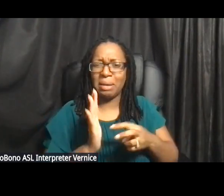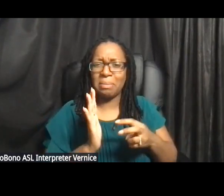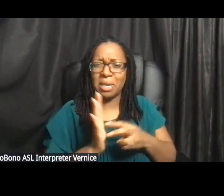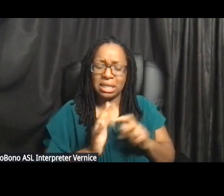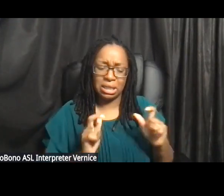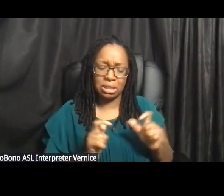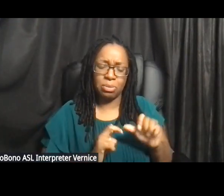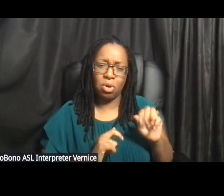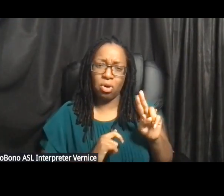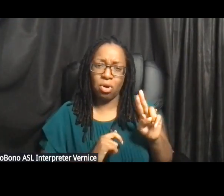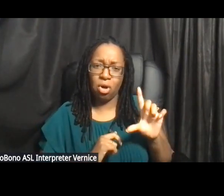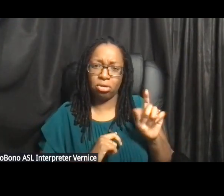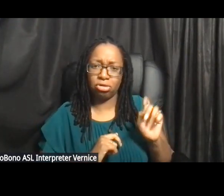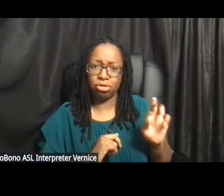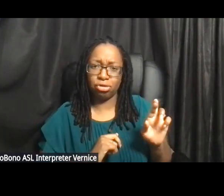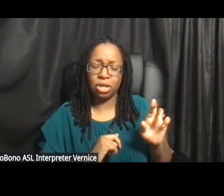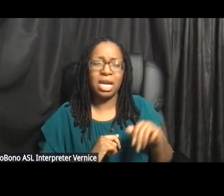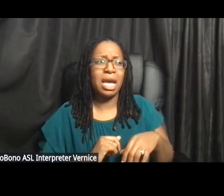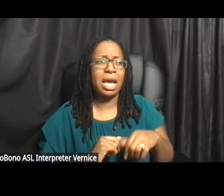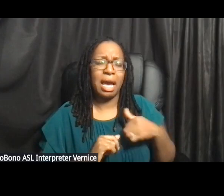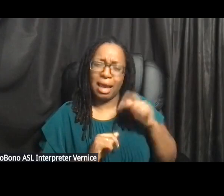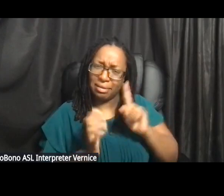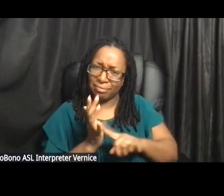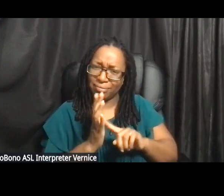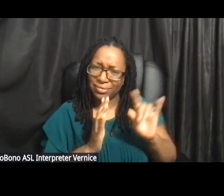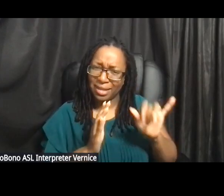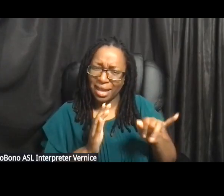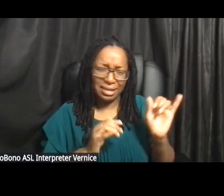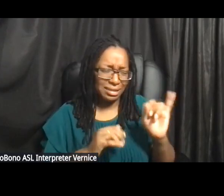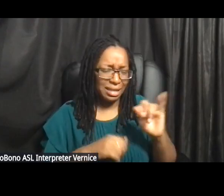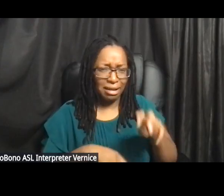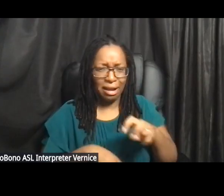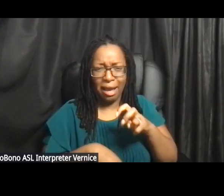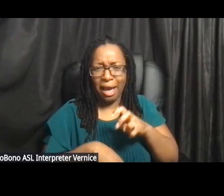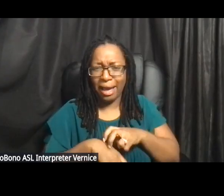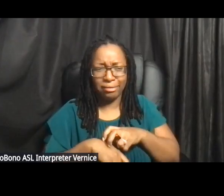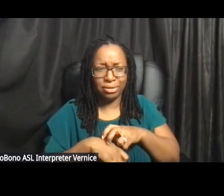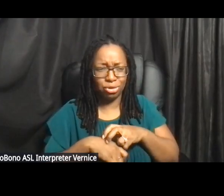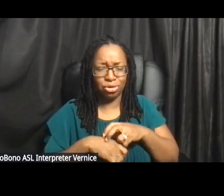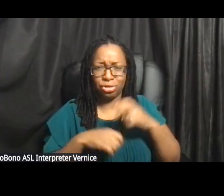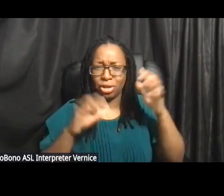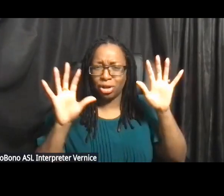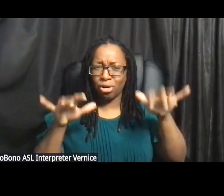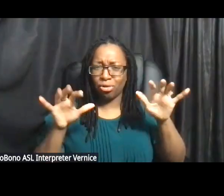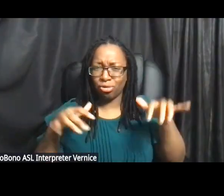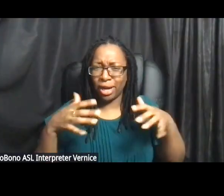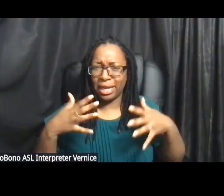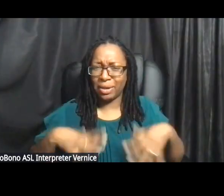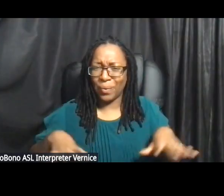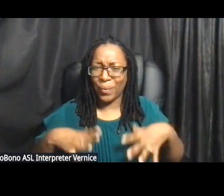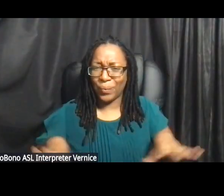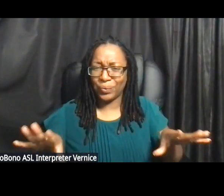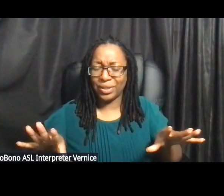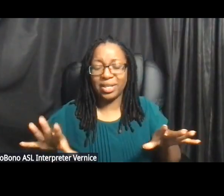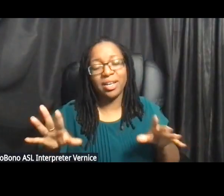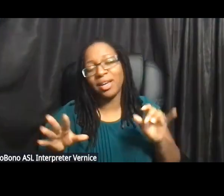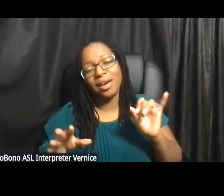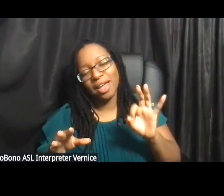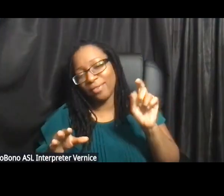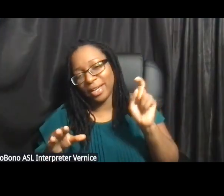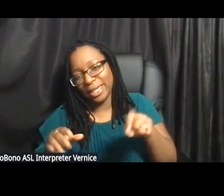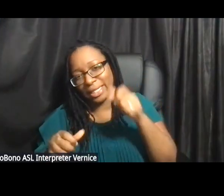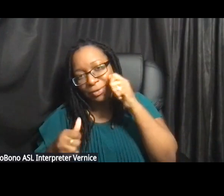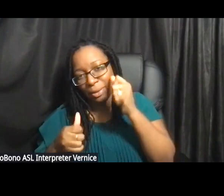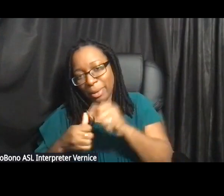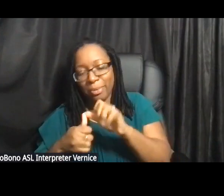And I had to look up ulster. It's like an Irish raincoat. So if I need to remember slobbery,